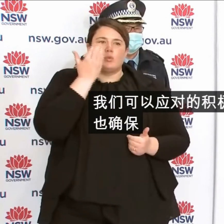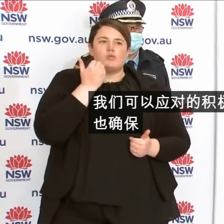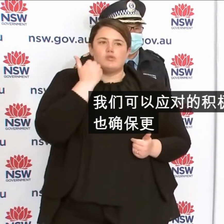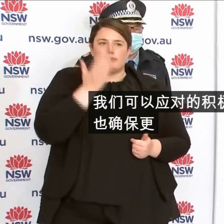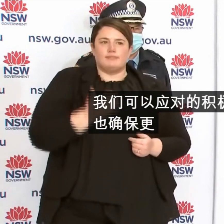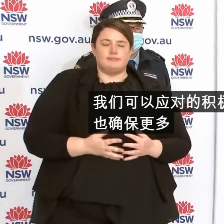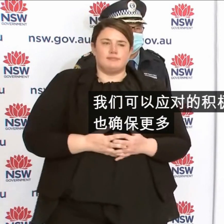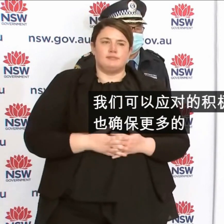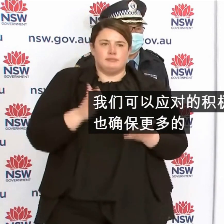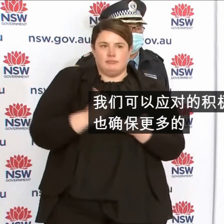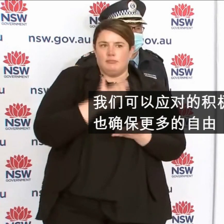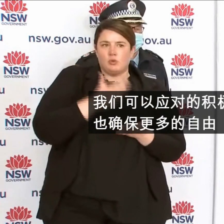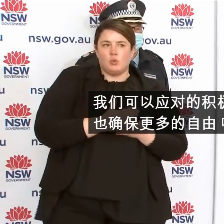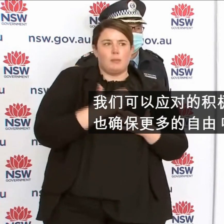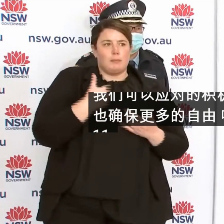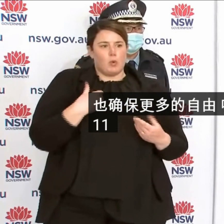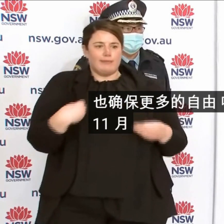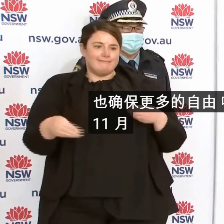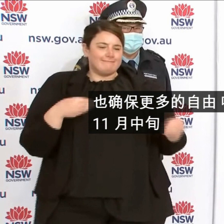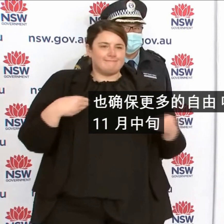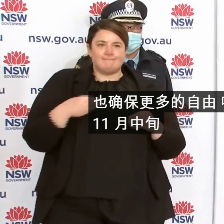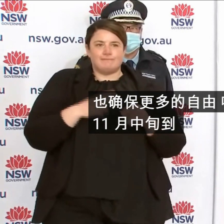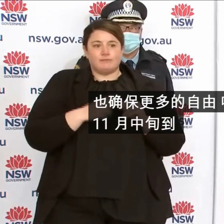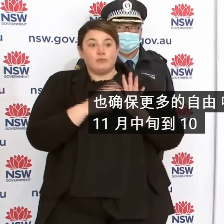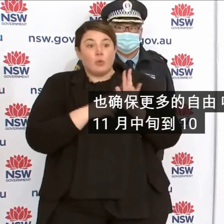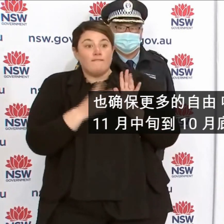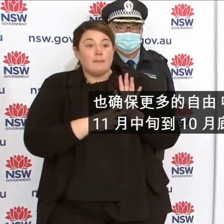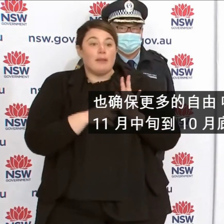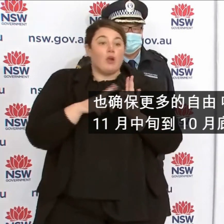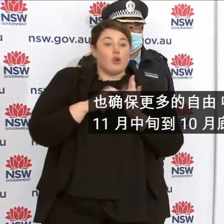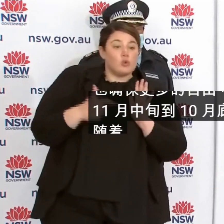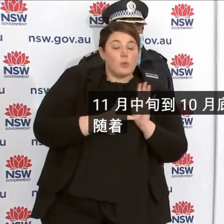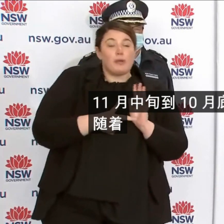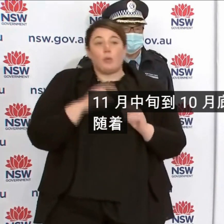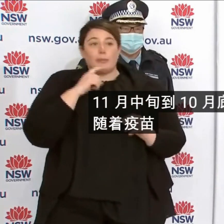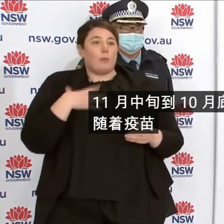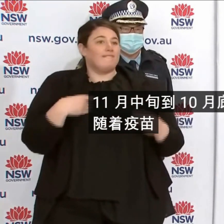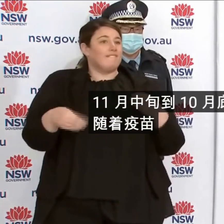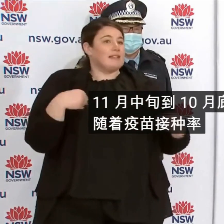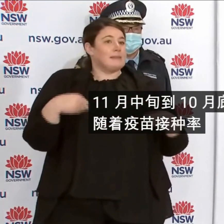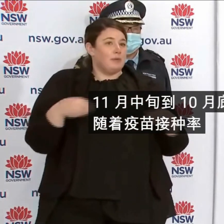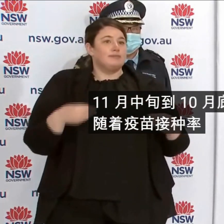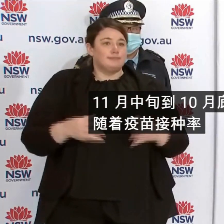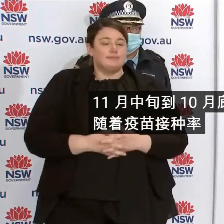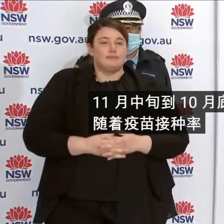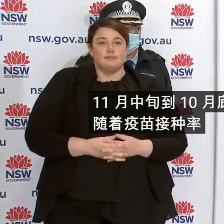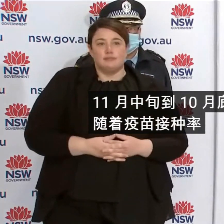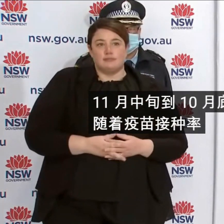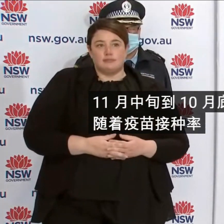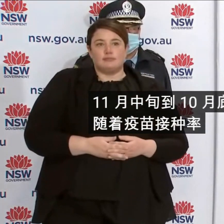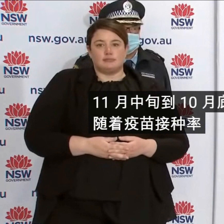but also ensure more freedoms come mid-November, come the end of October, as the vaccination rates increase.